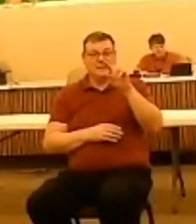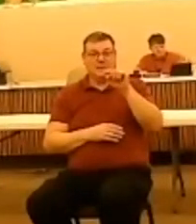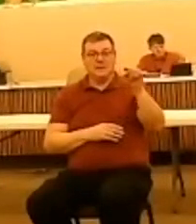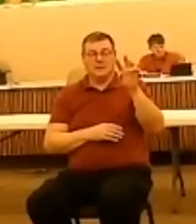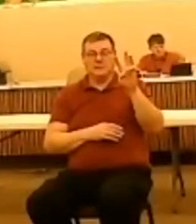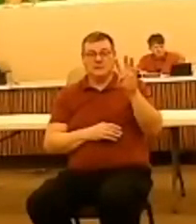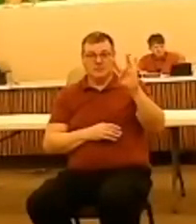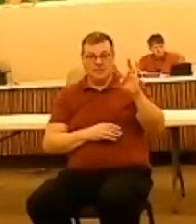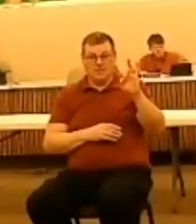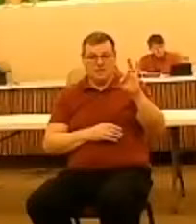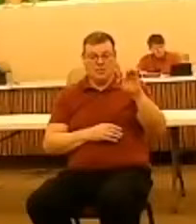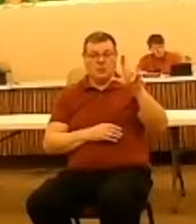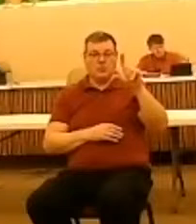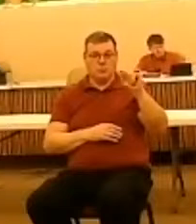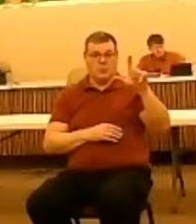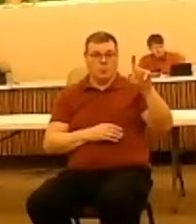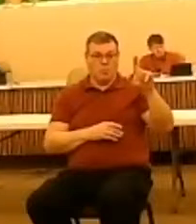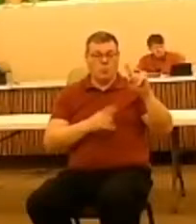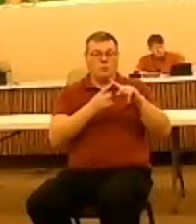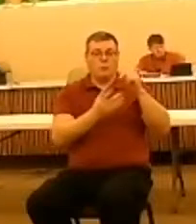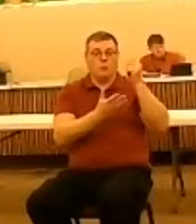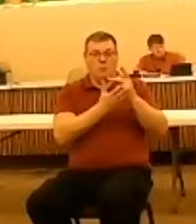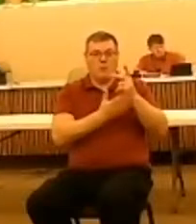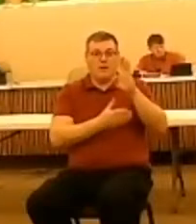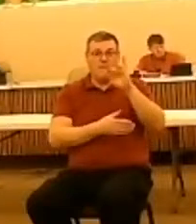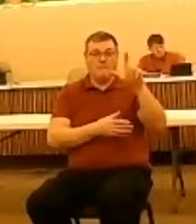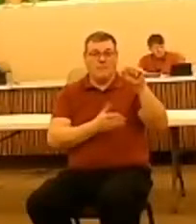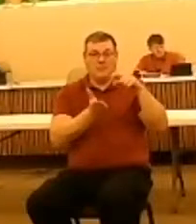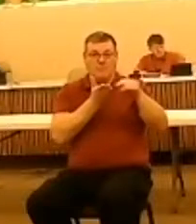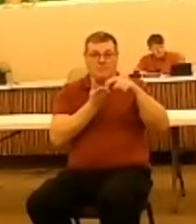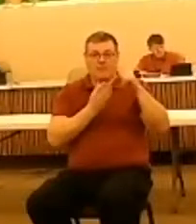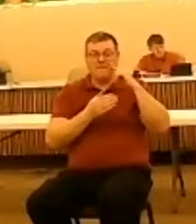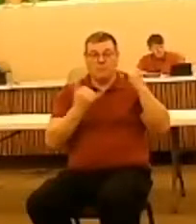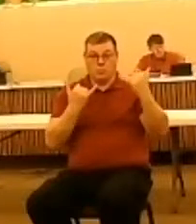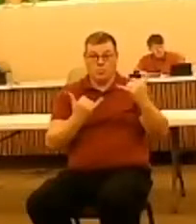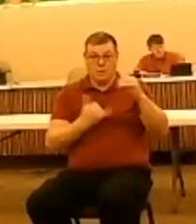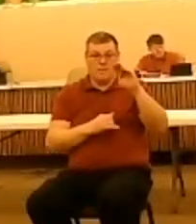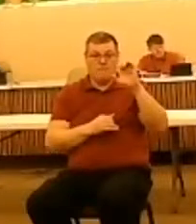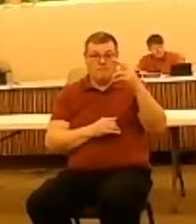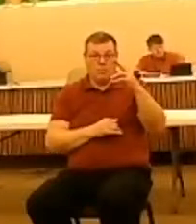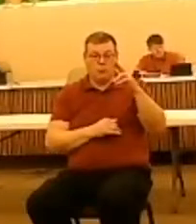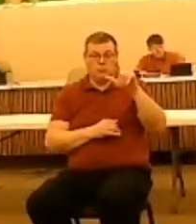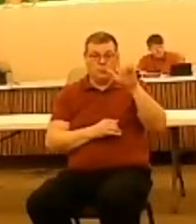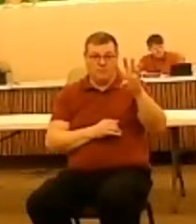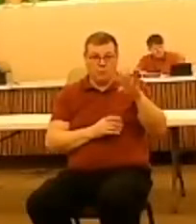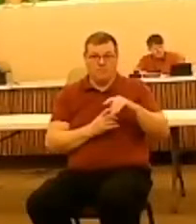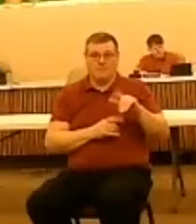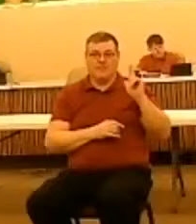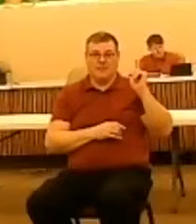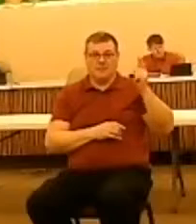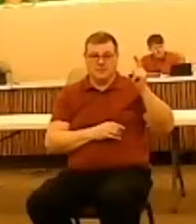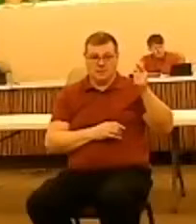6-68, 2021, to authorize bills payable for today, March 24th, 2021. Seconded.